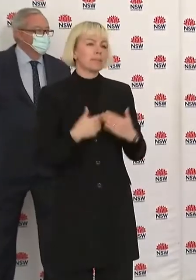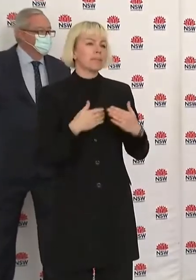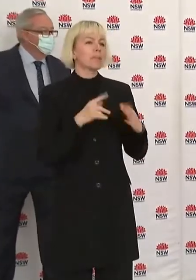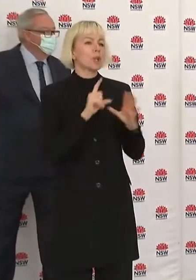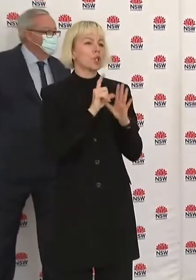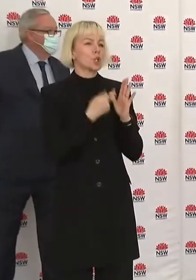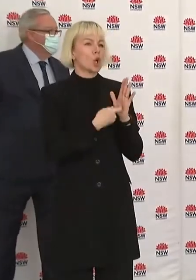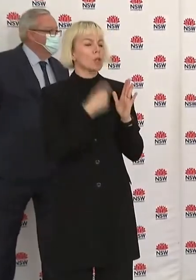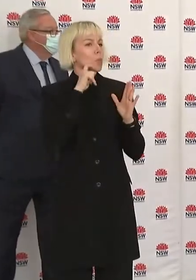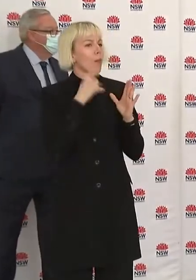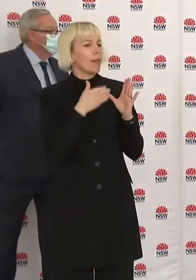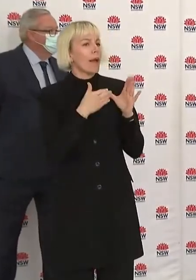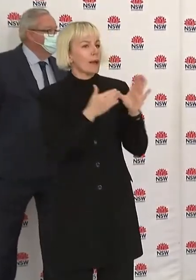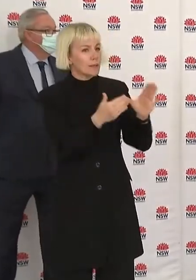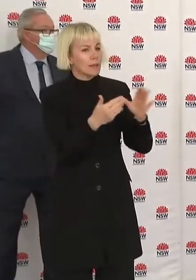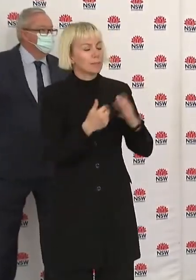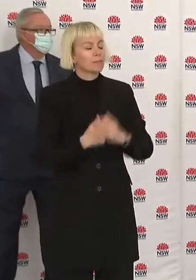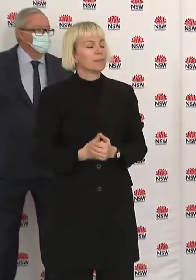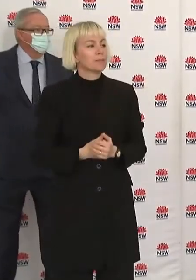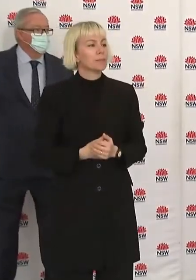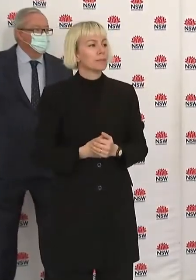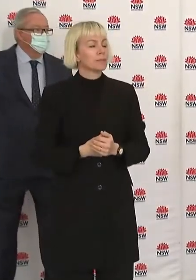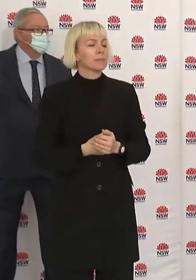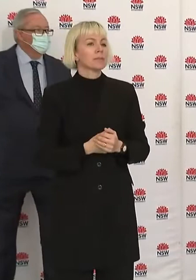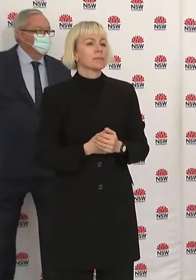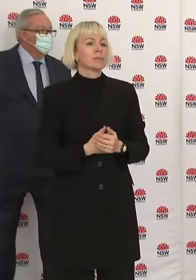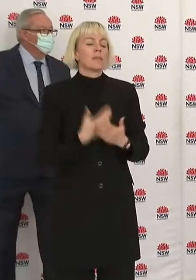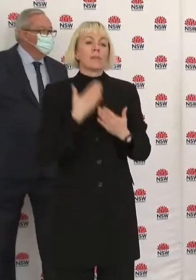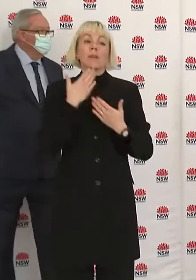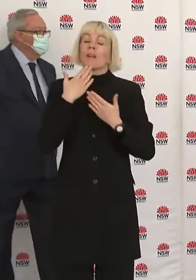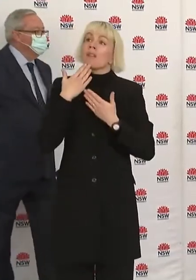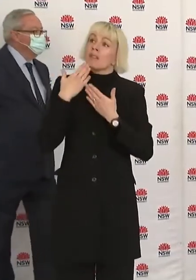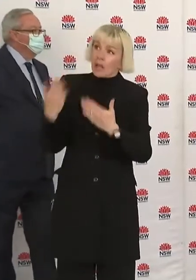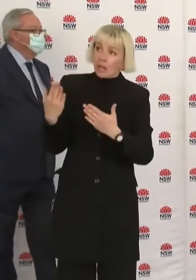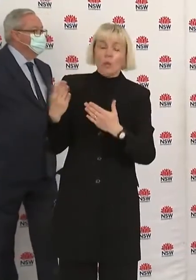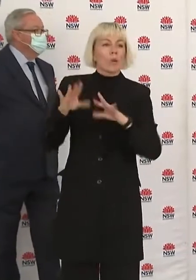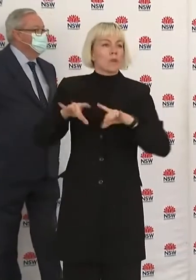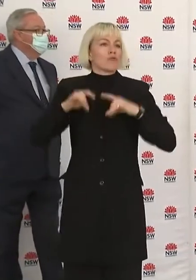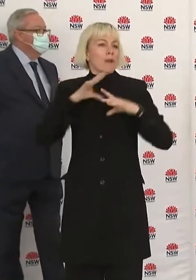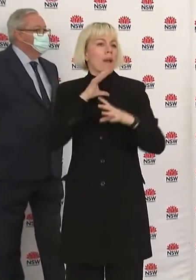Look, can I also just say a big thank you to the Commonwealth. I know at